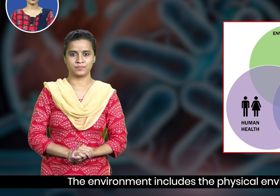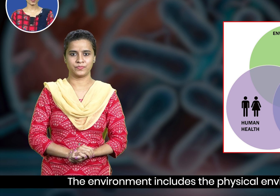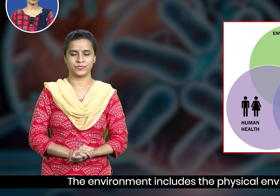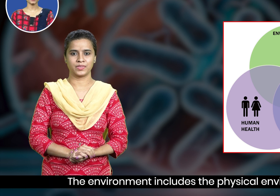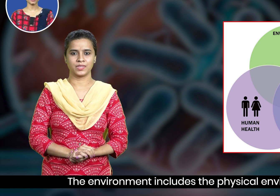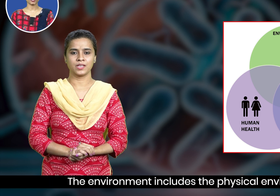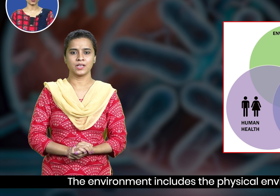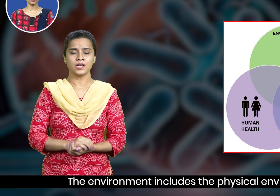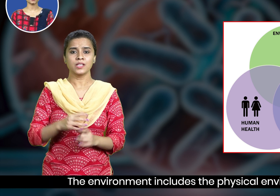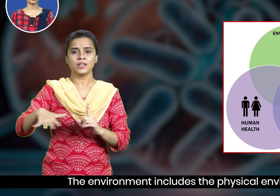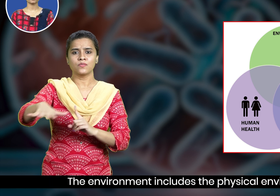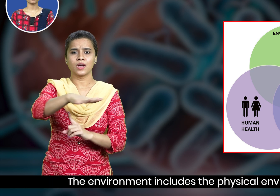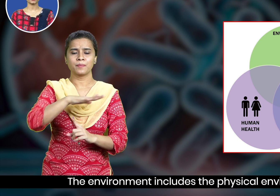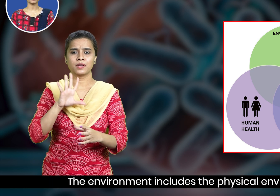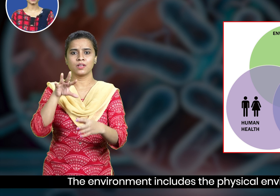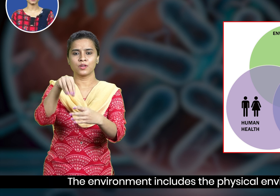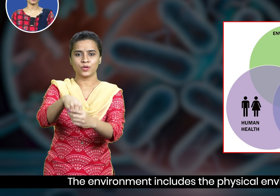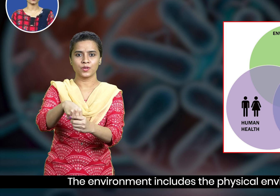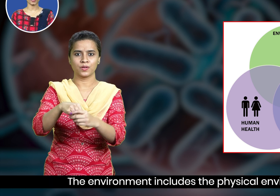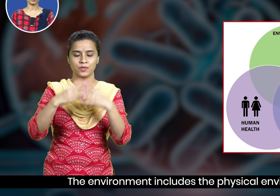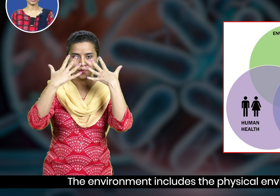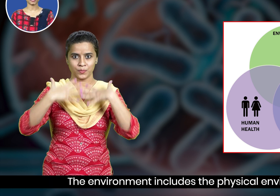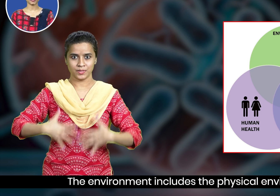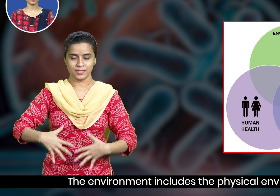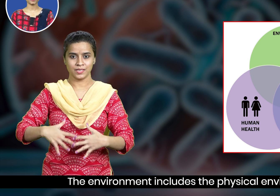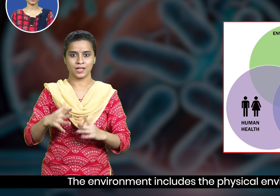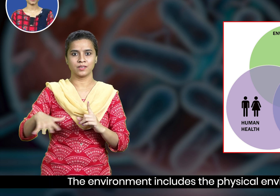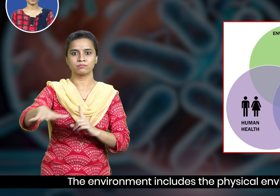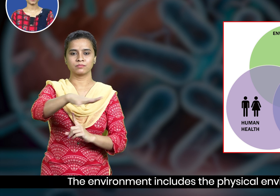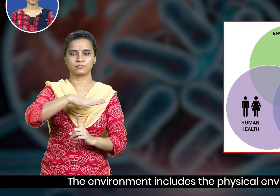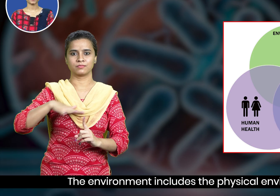The environment includes the physical environment.